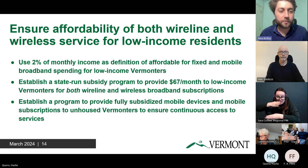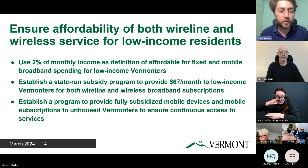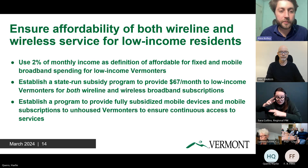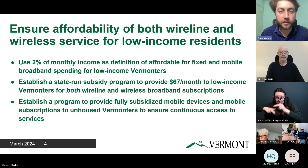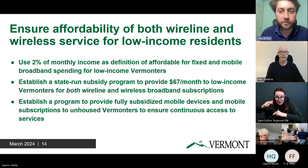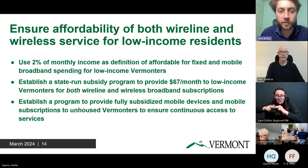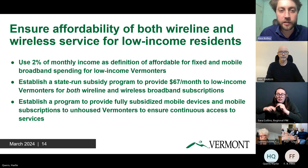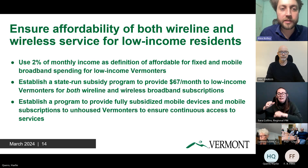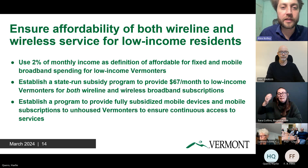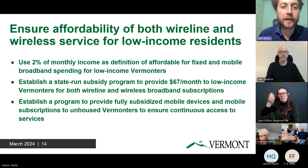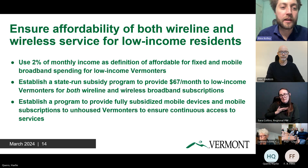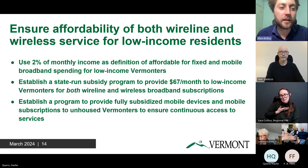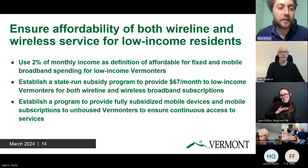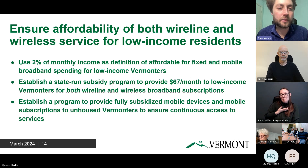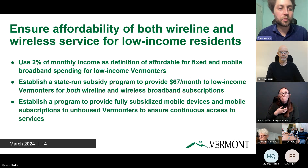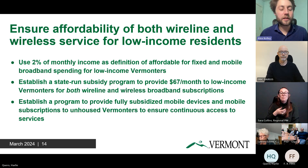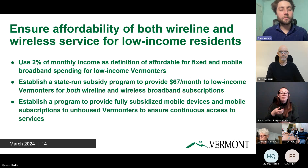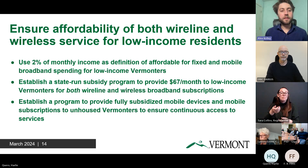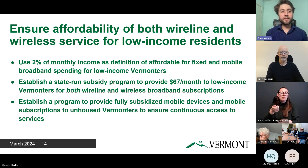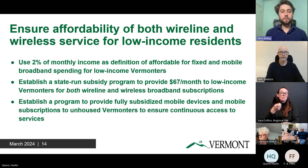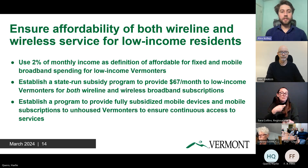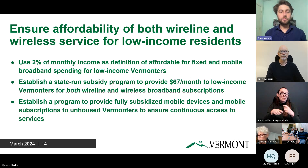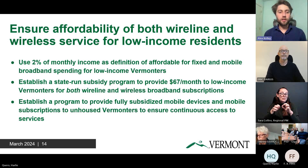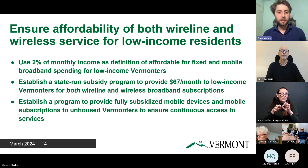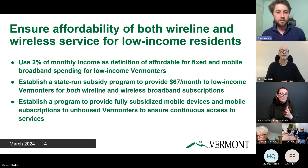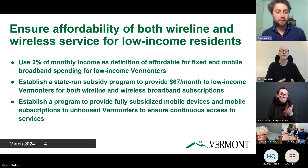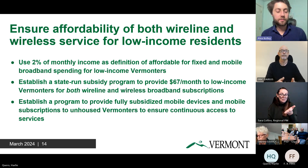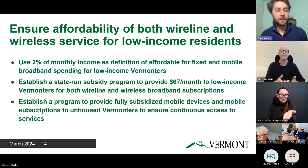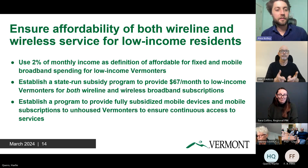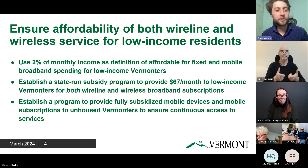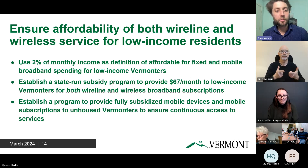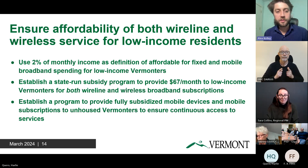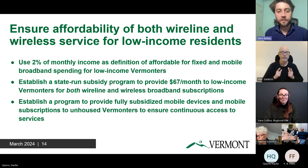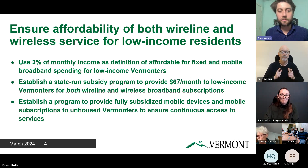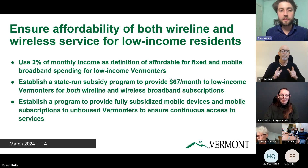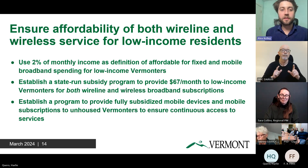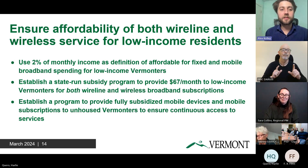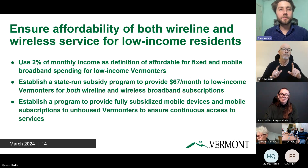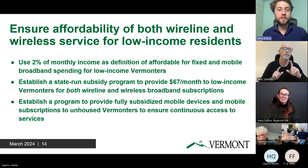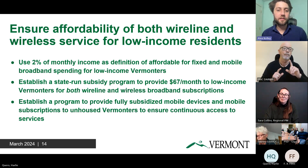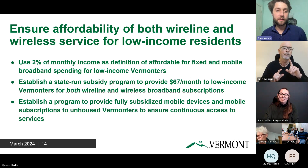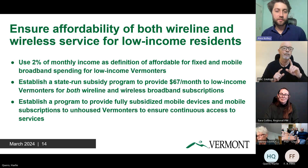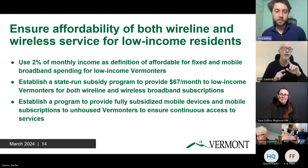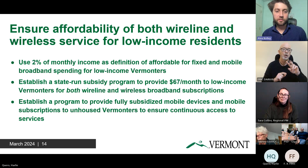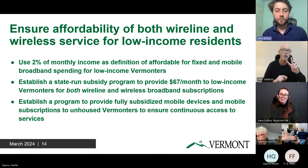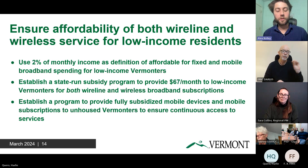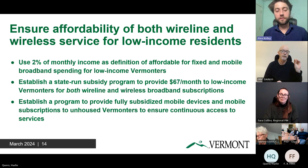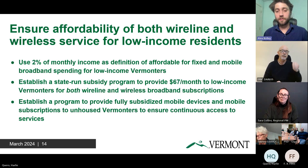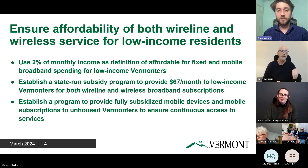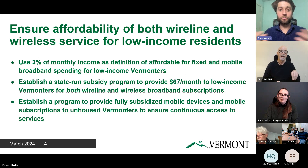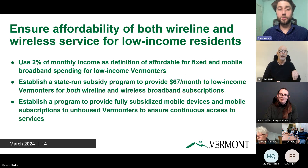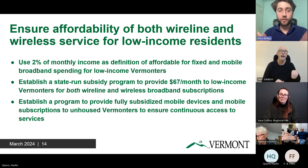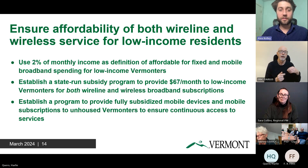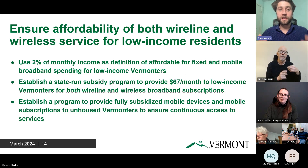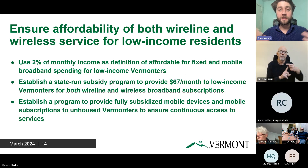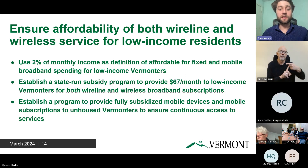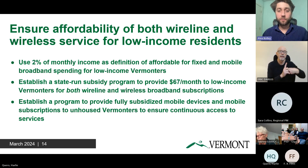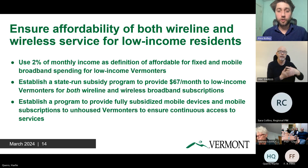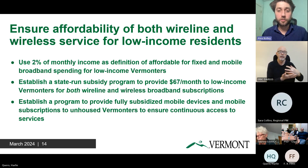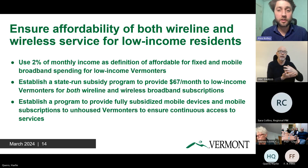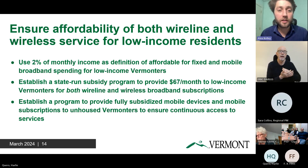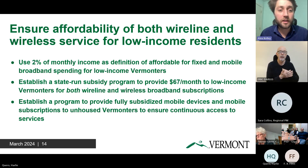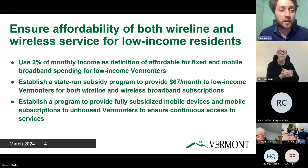So on the affordability front, we're recommending a benchmark of 2% of monthly income as the definition for what we should